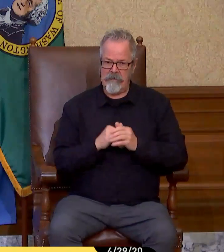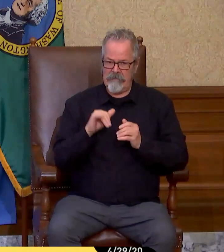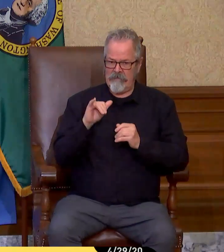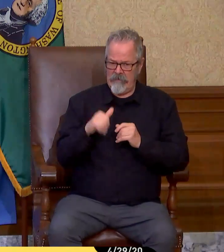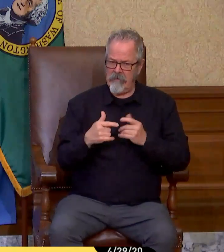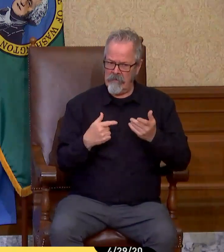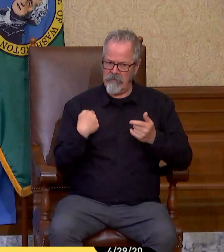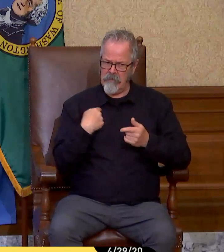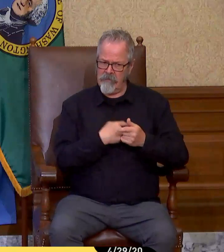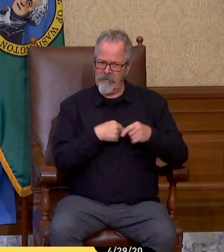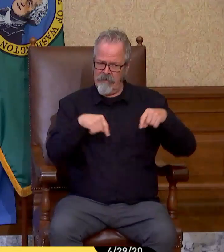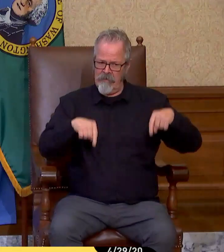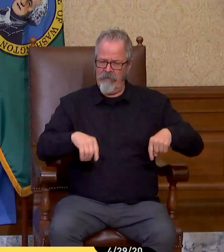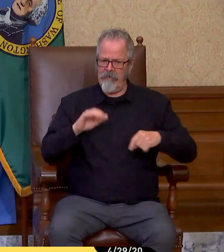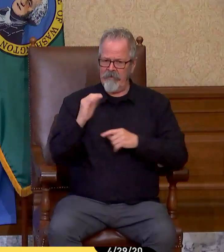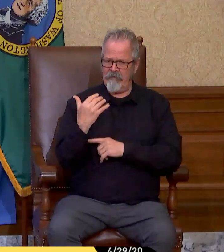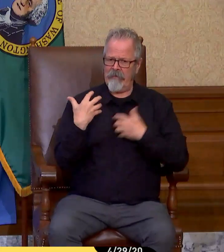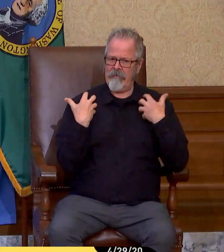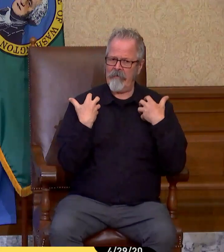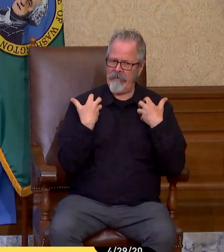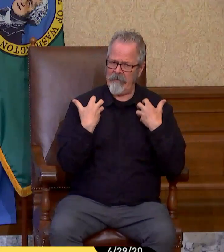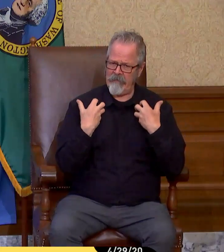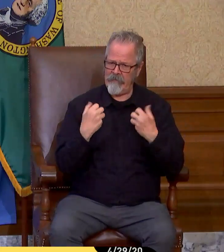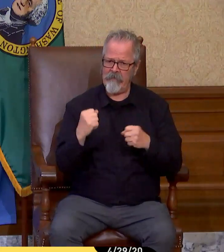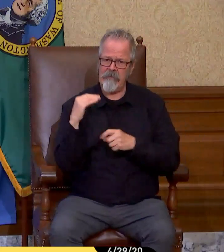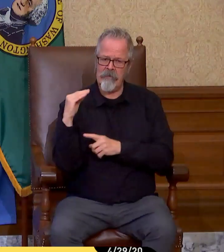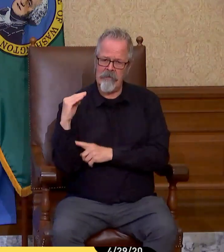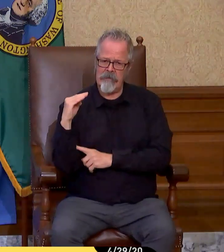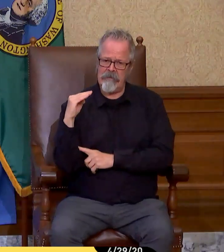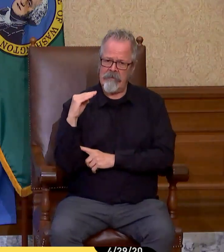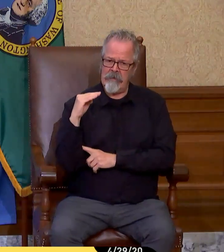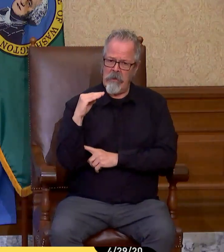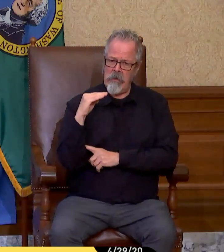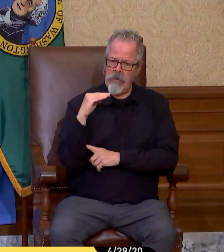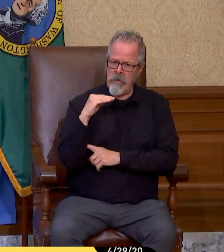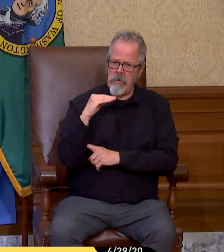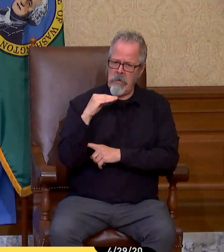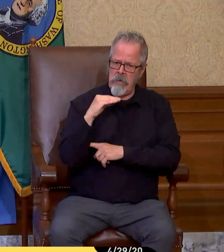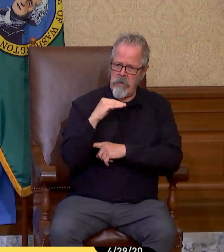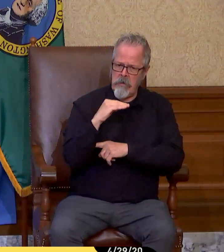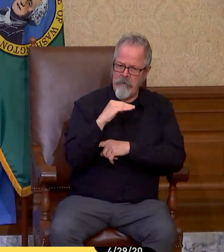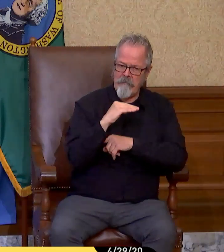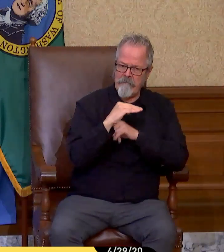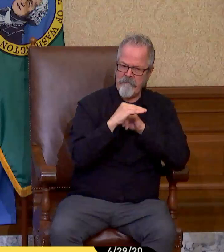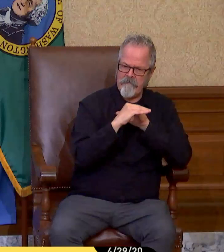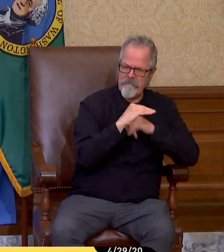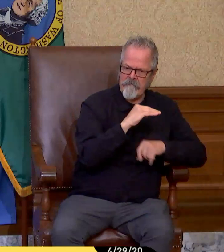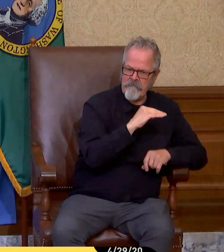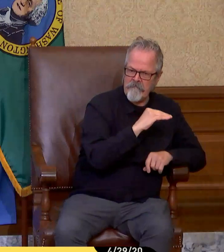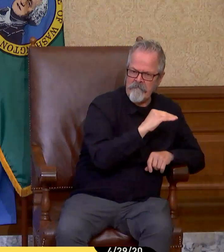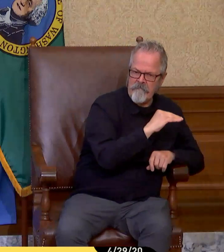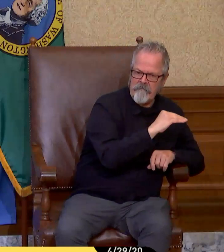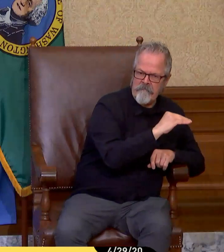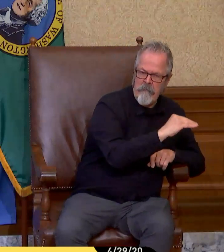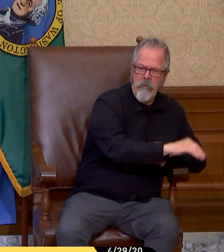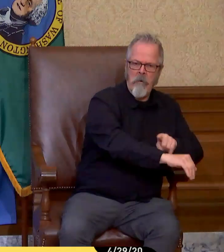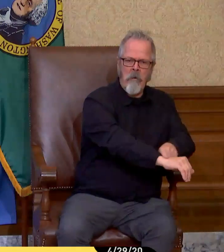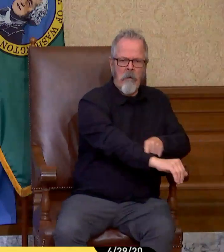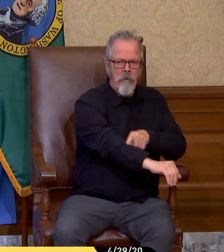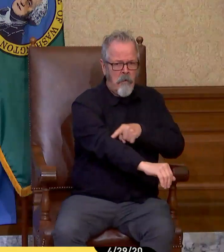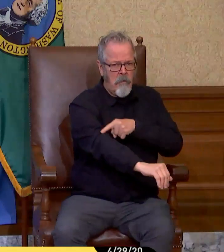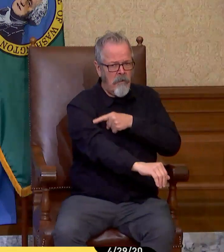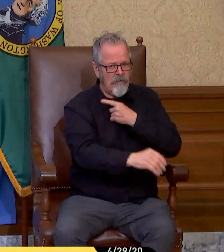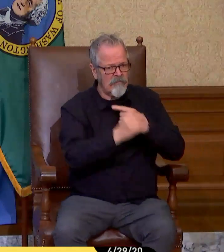The quickest way to reopen our economy is make sure that we get this job done. We do not want to go through